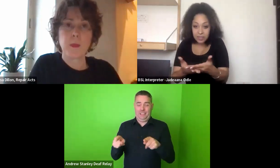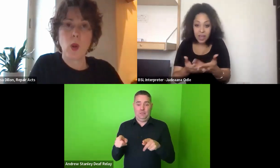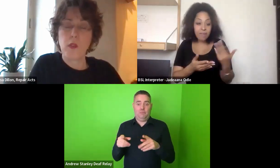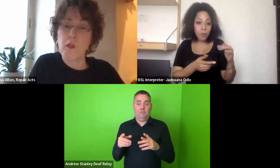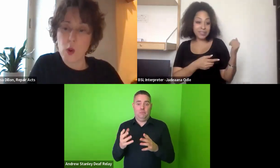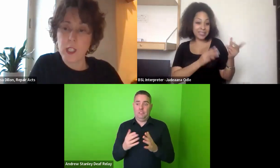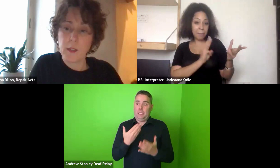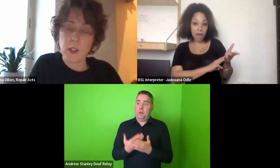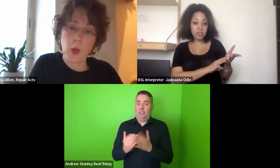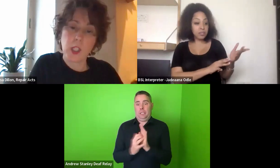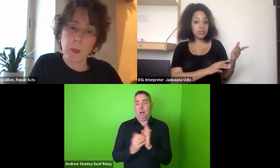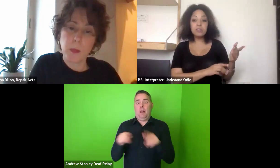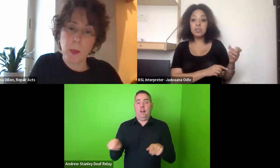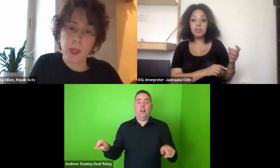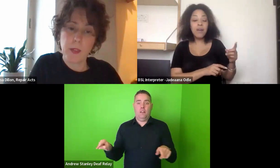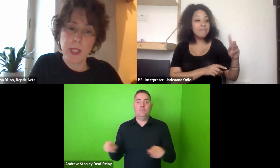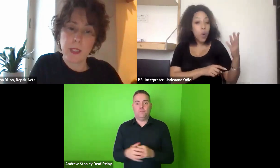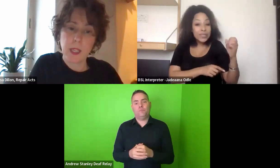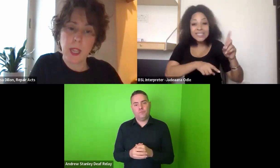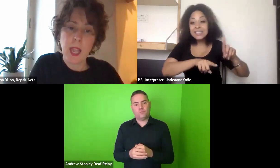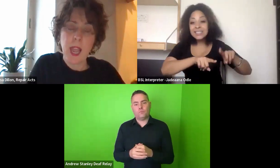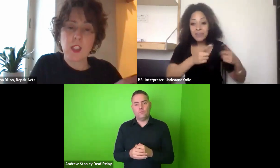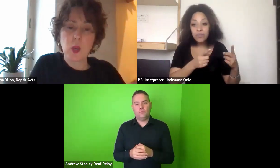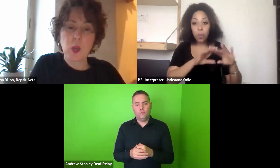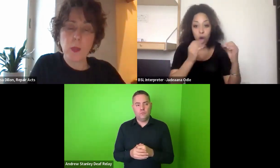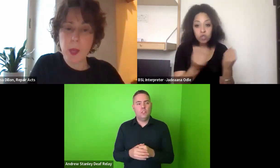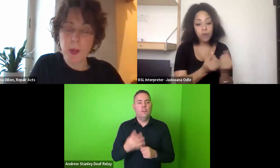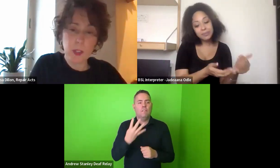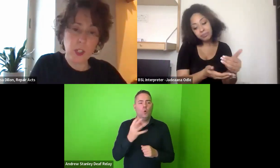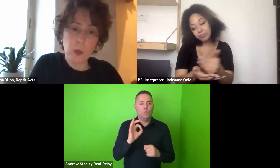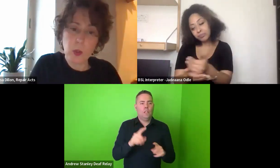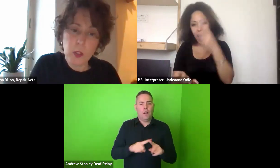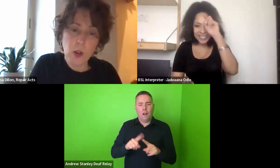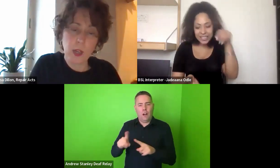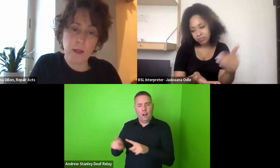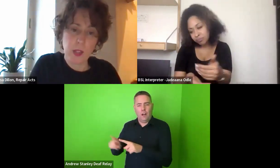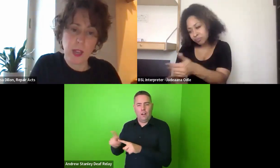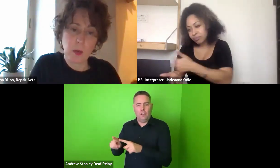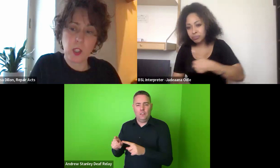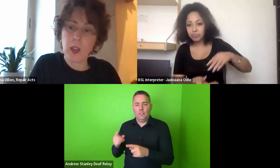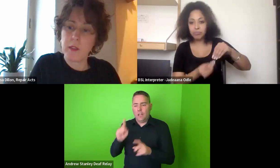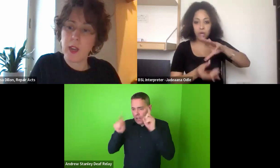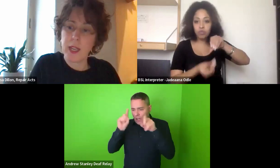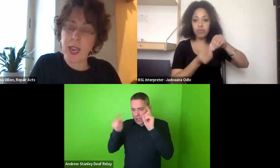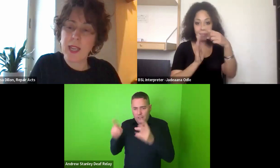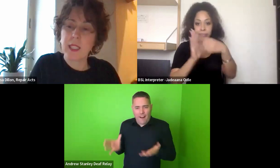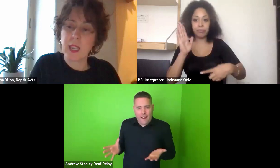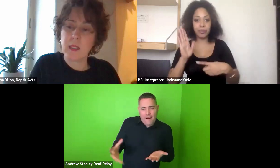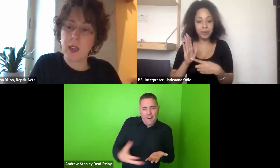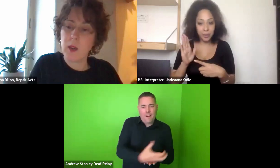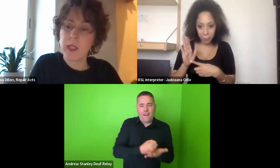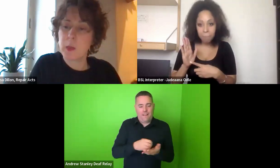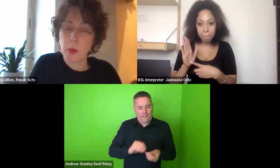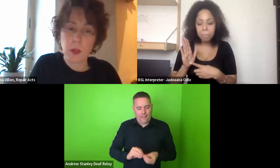through over 40 different workshops and public events. And so what the people in this region were also calling for then was to kind of like ask